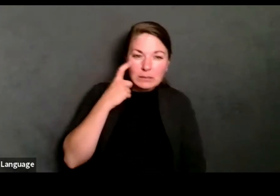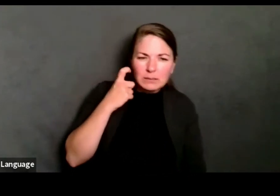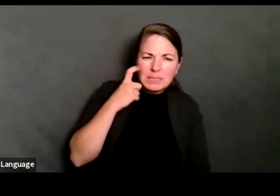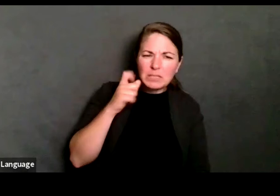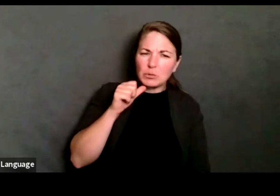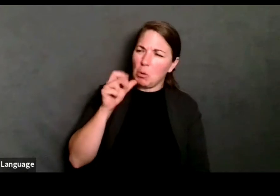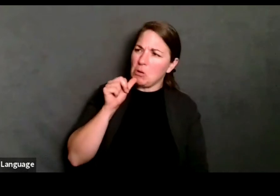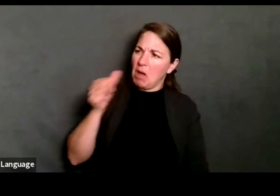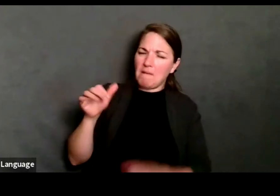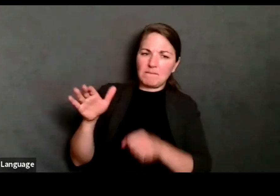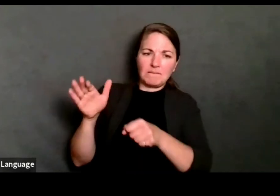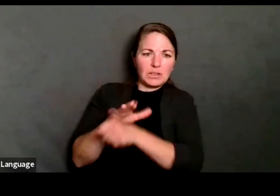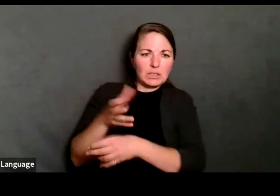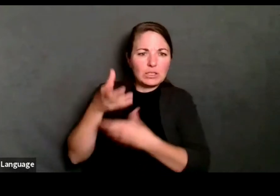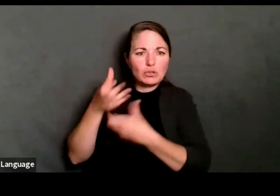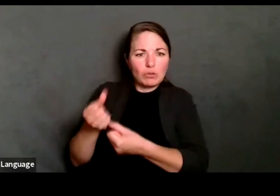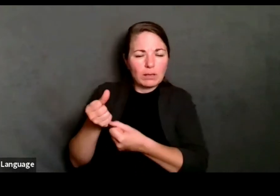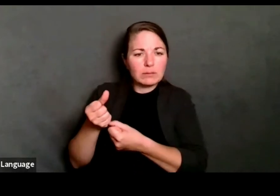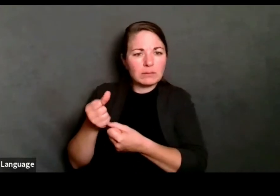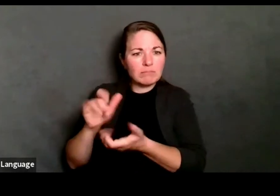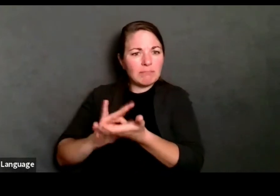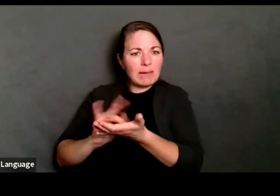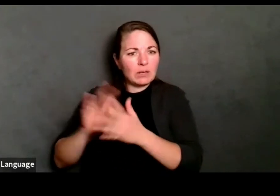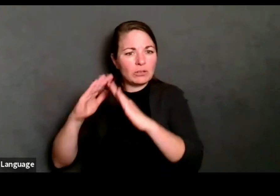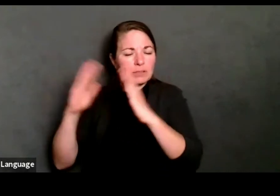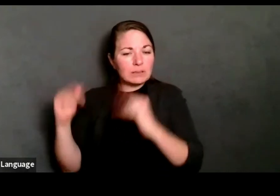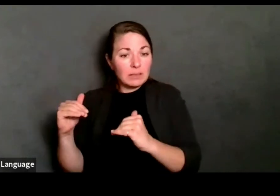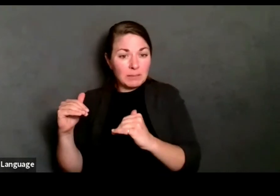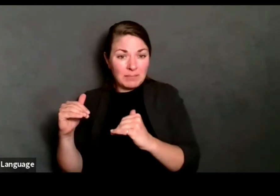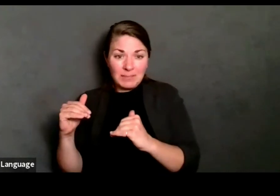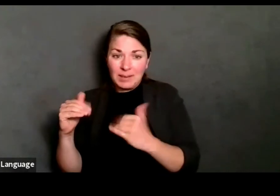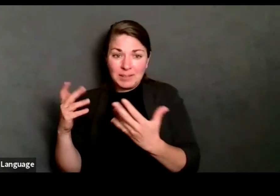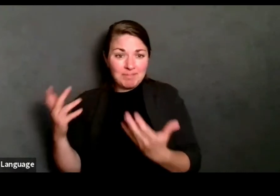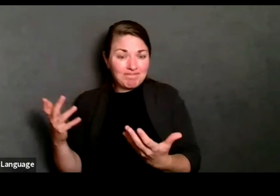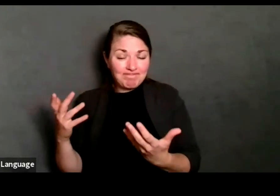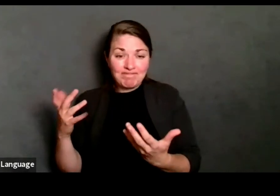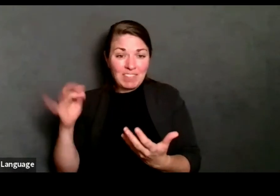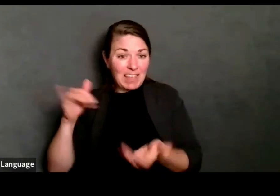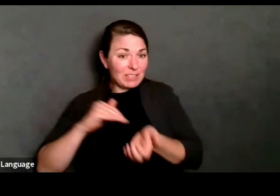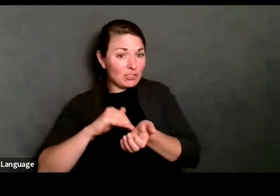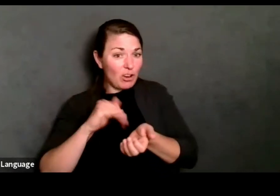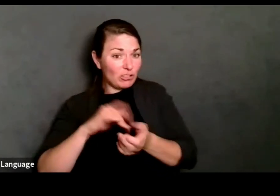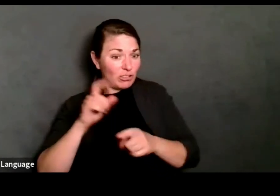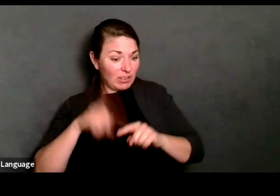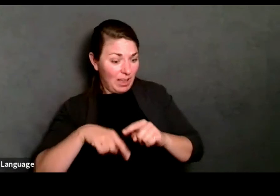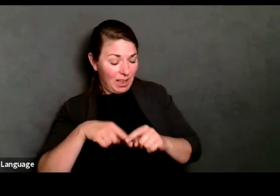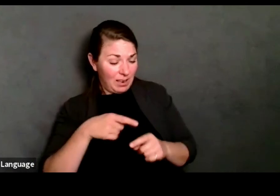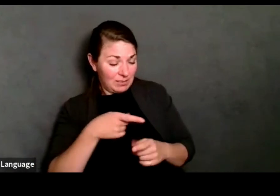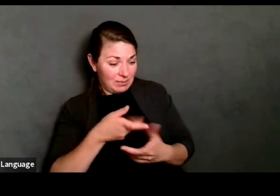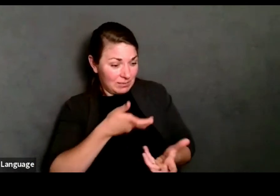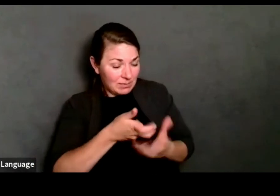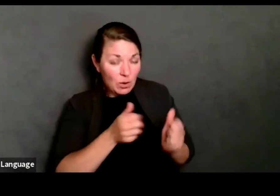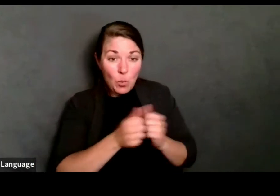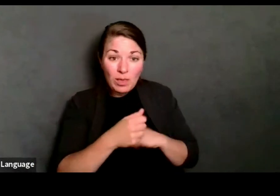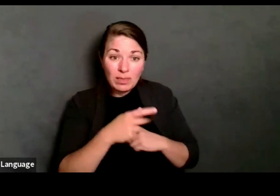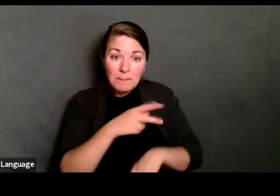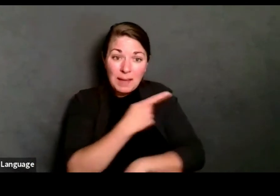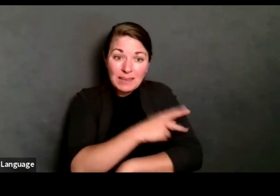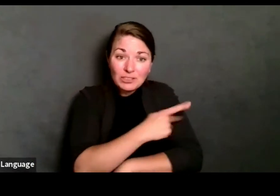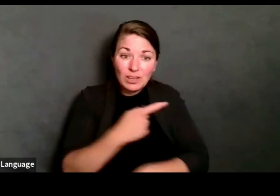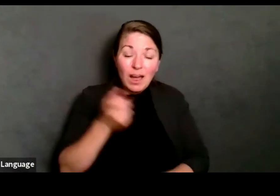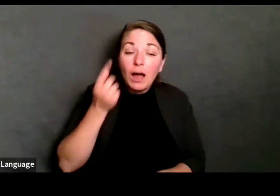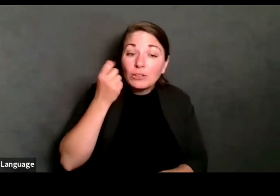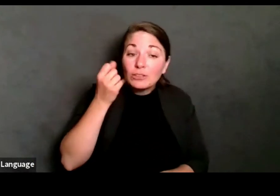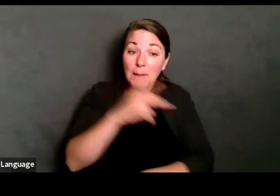system can't give that patient the individualized care they need. So do the work. Patients might not